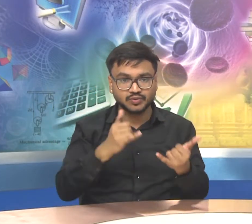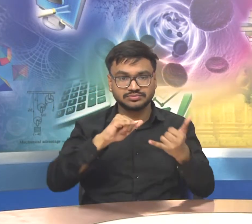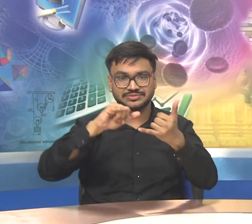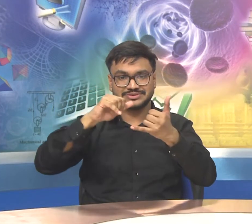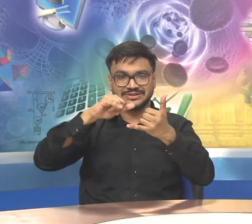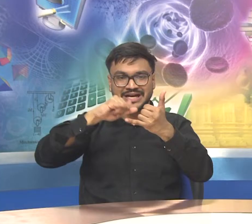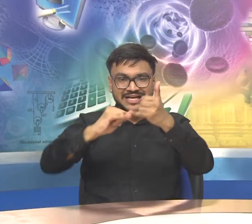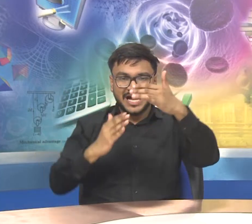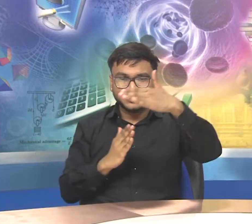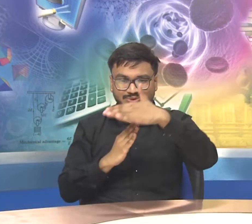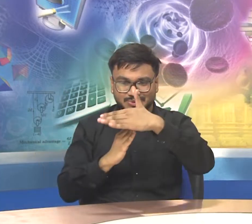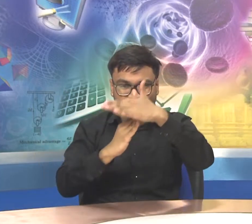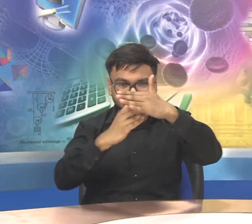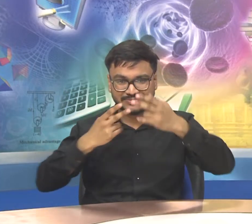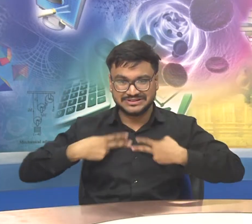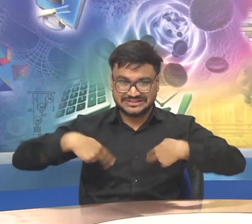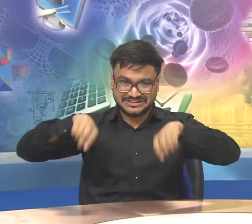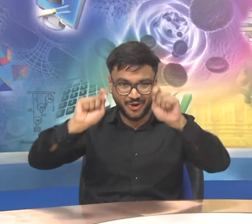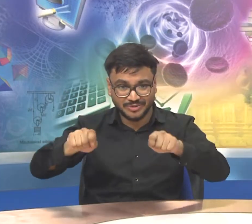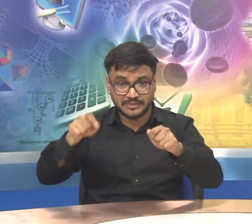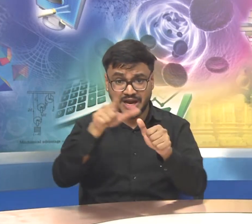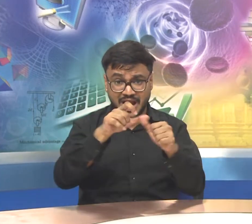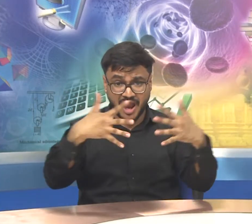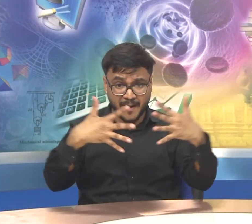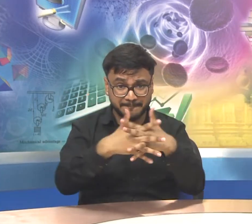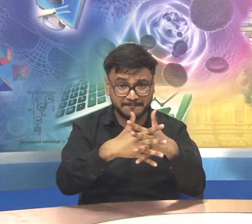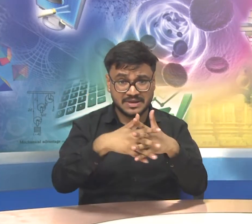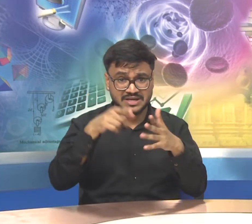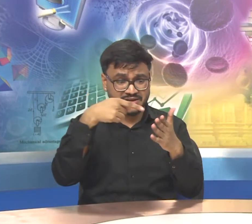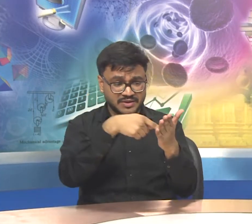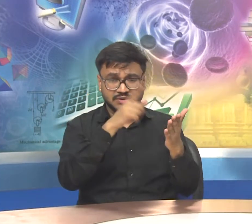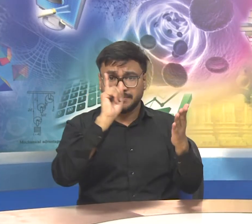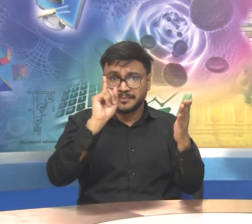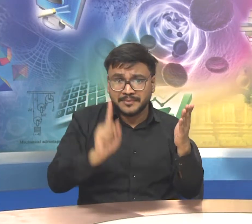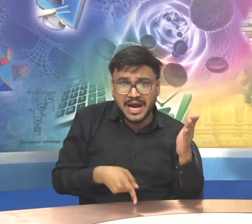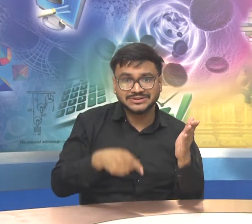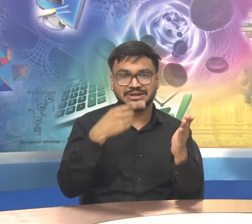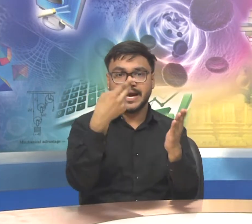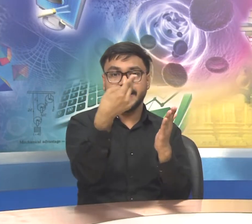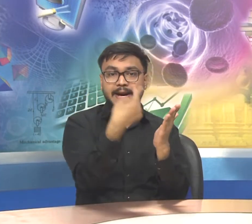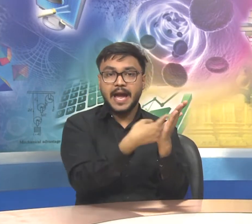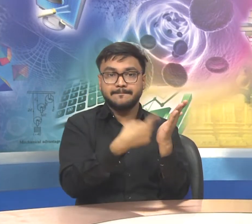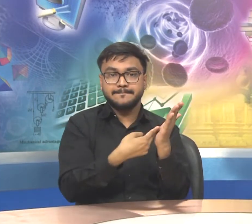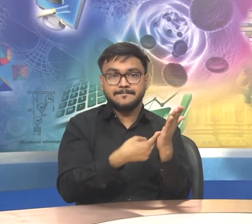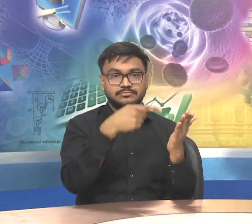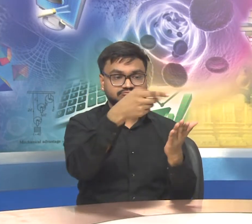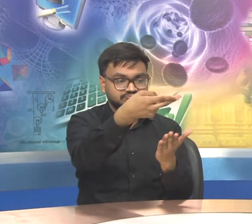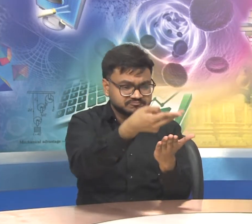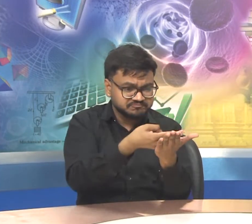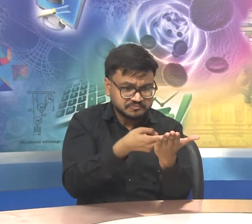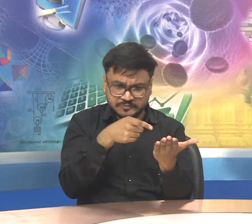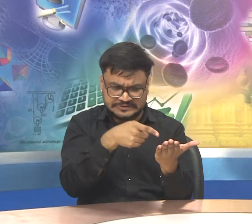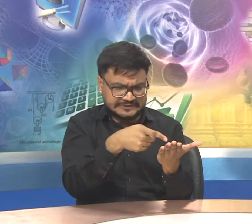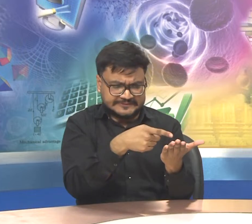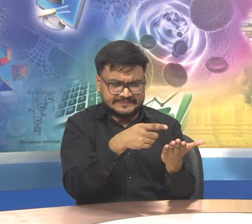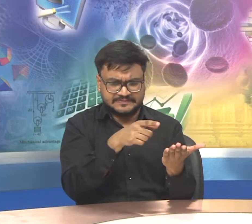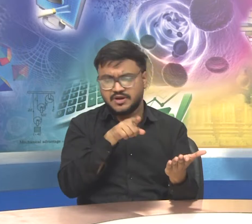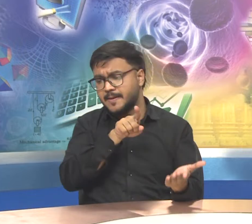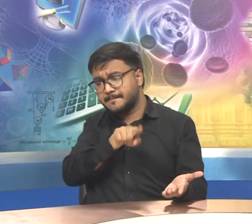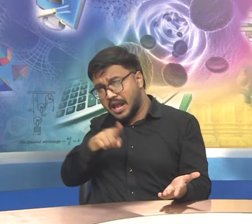The President now performs the formality or appointing the nominee of the